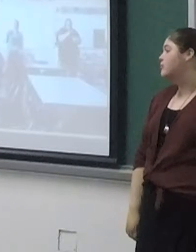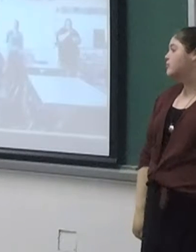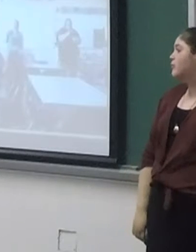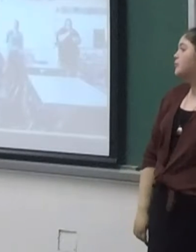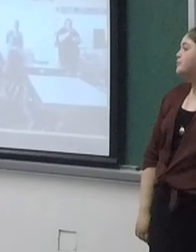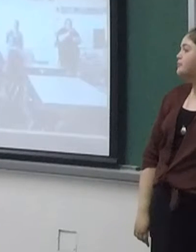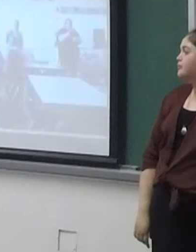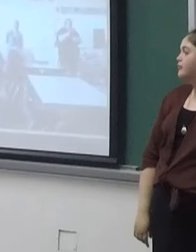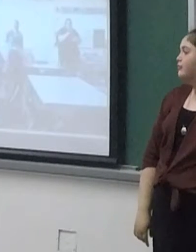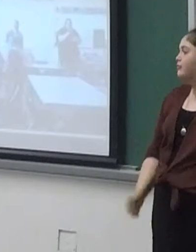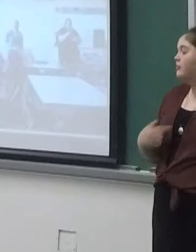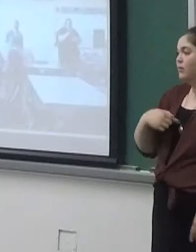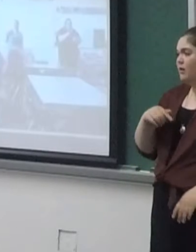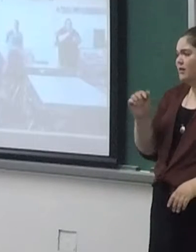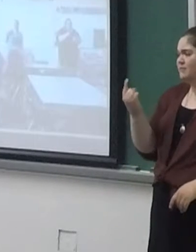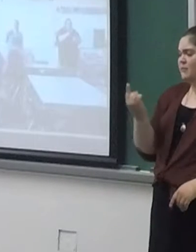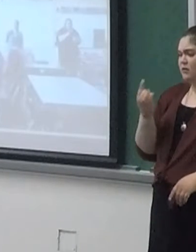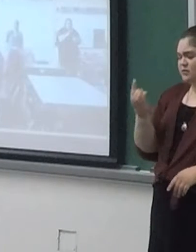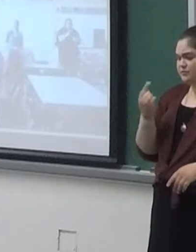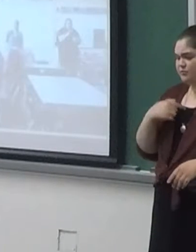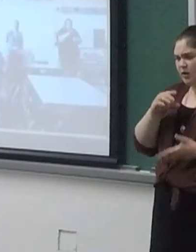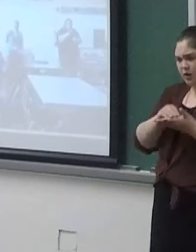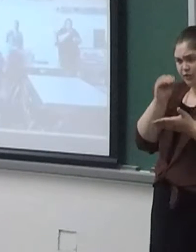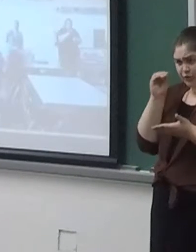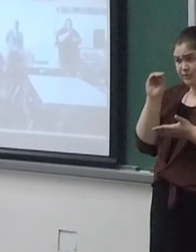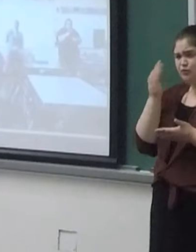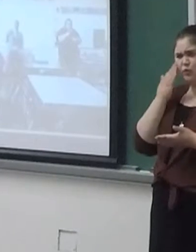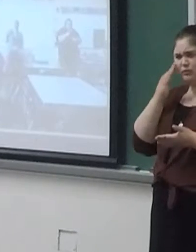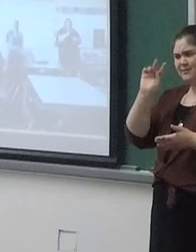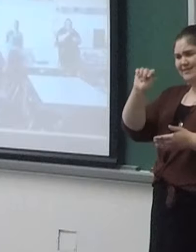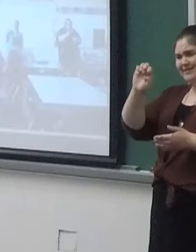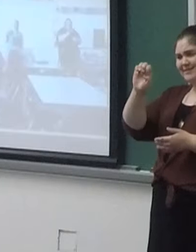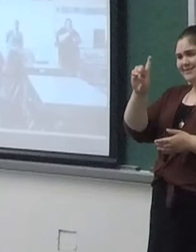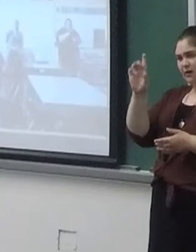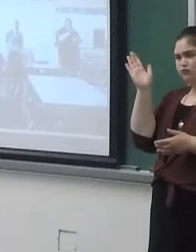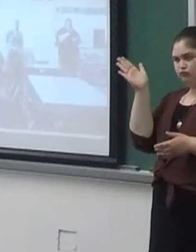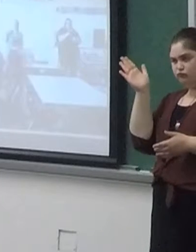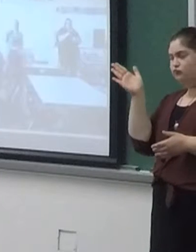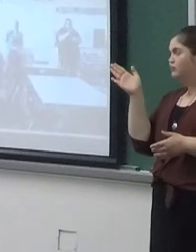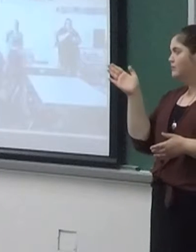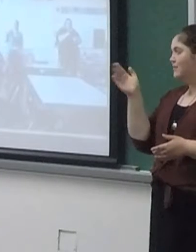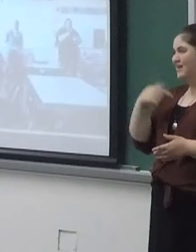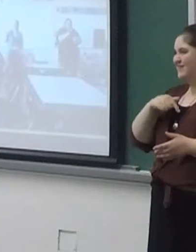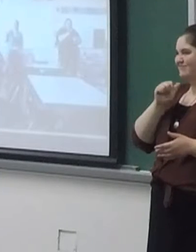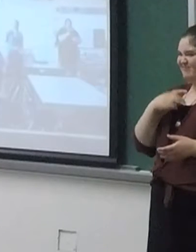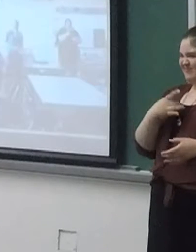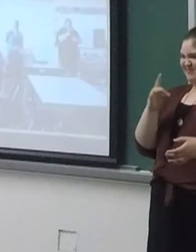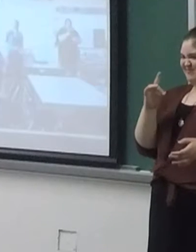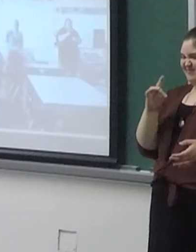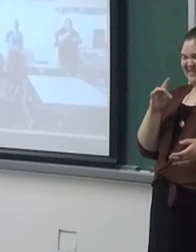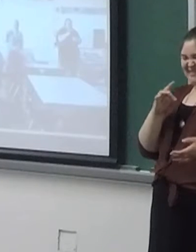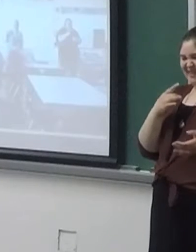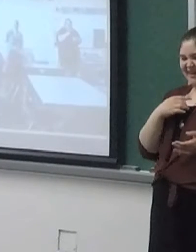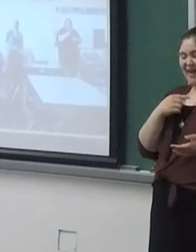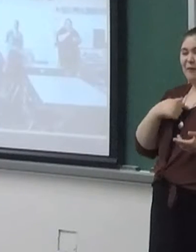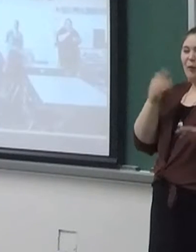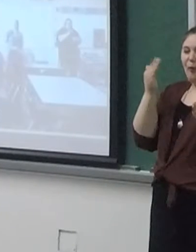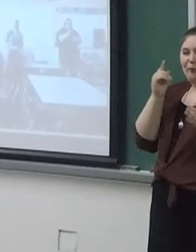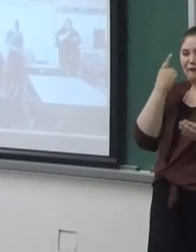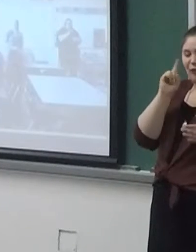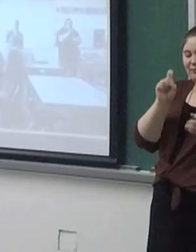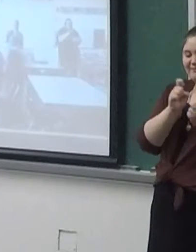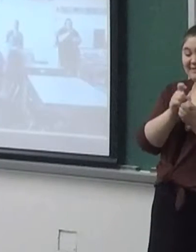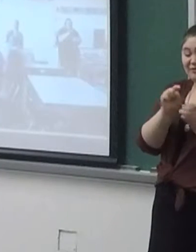I said also one of the hardest things I learned was our TED Talk. I didn't particularly get the grade that I was hoping